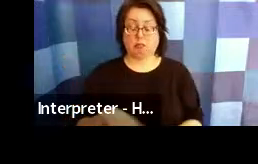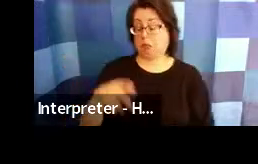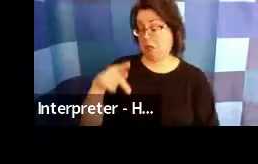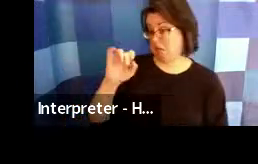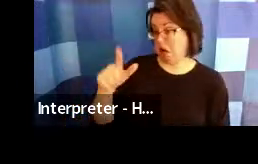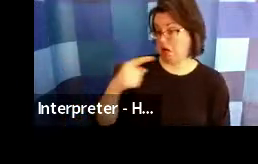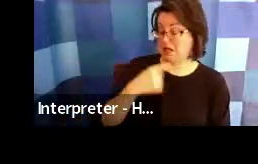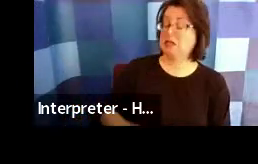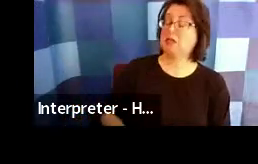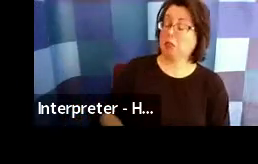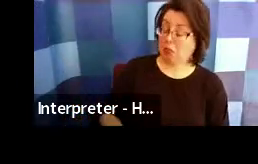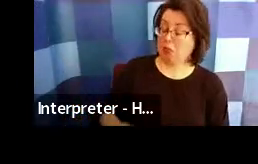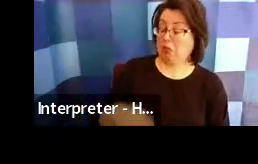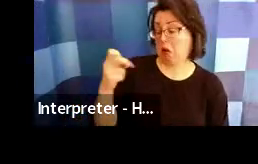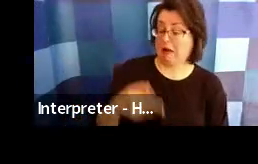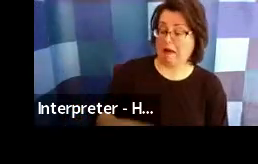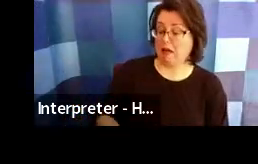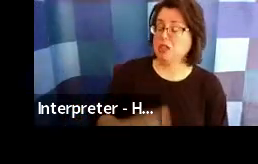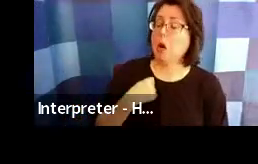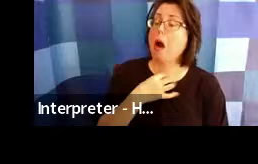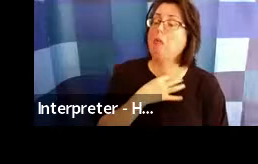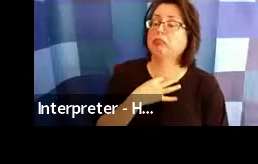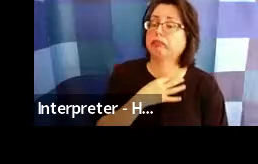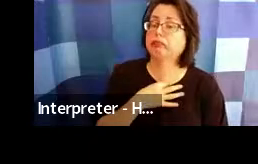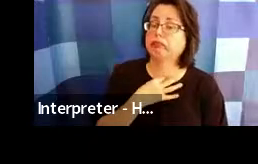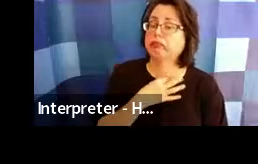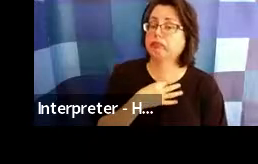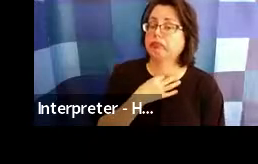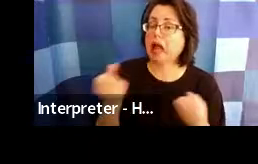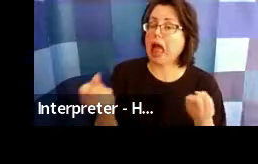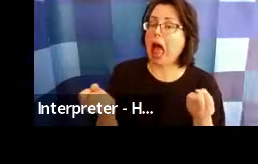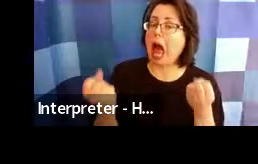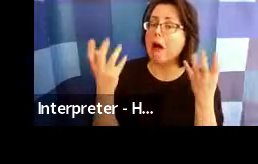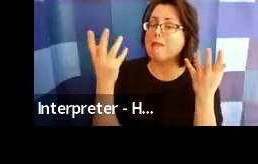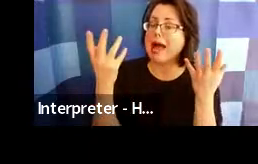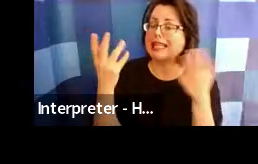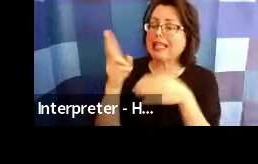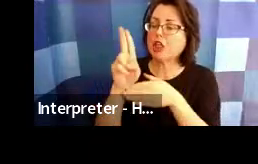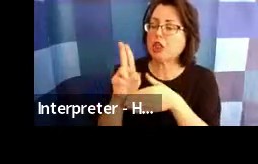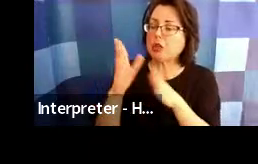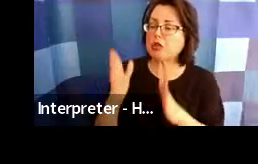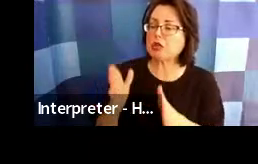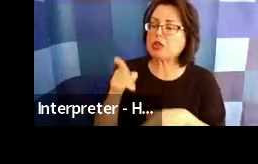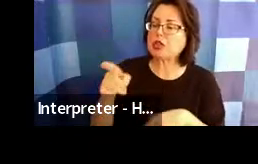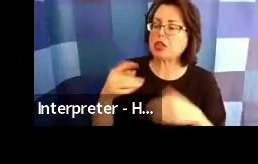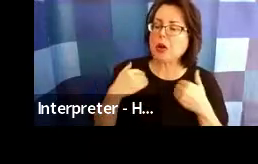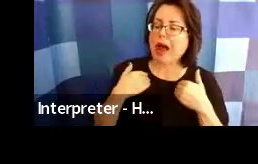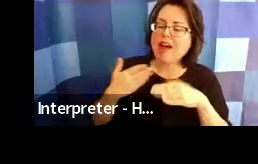what's the demographics? How many users do you have over 50, over 60, over